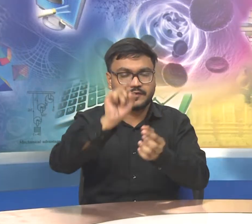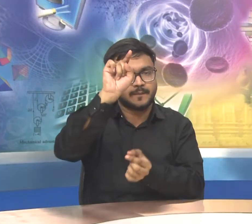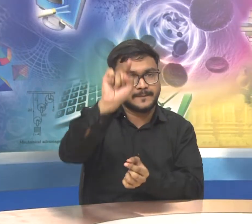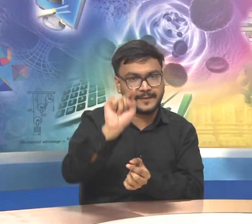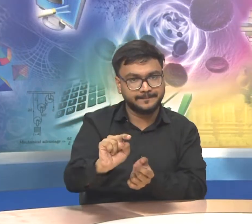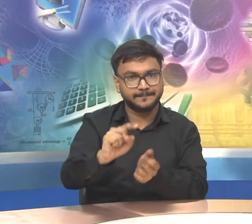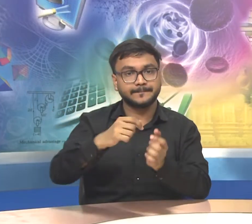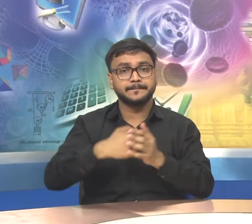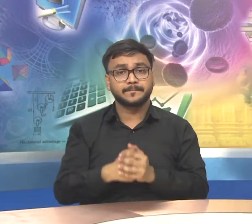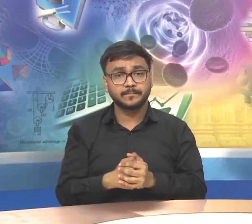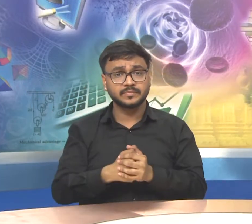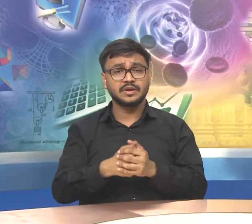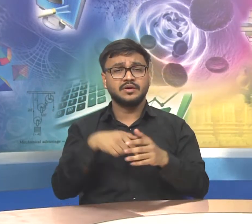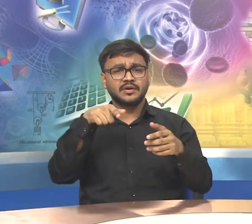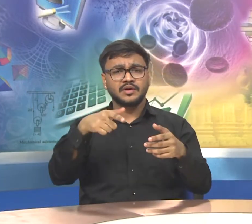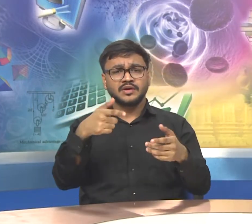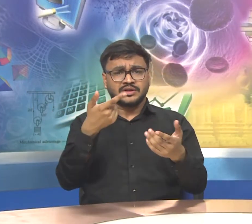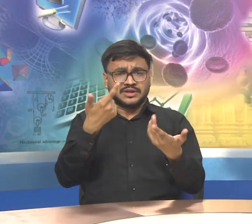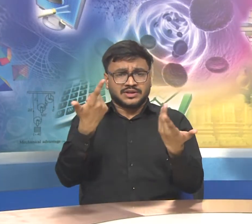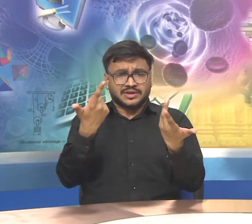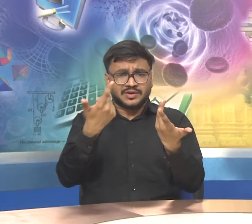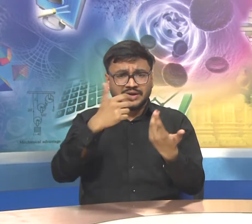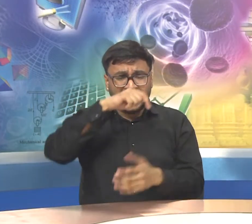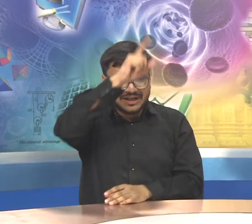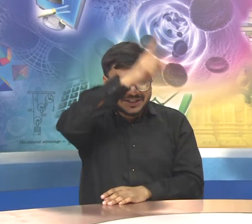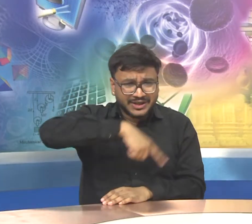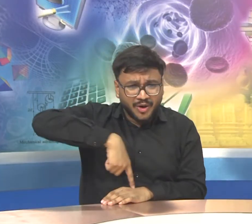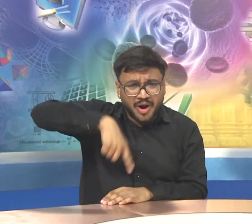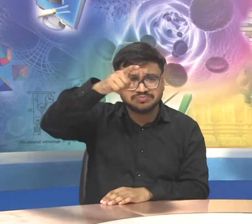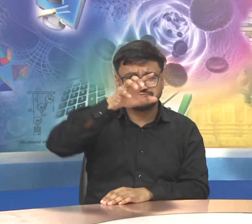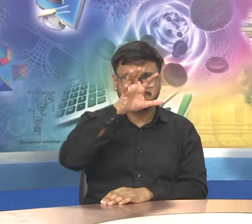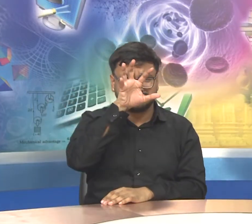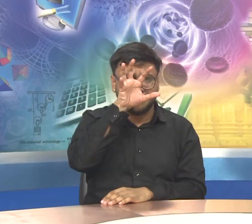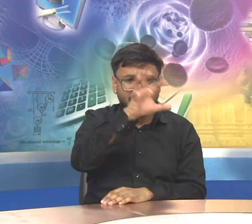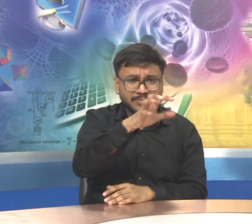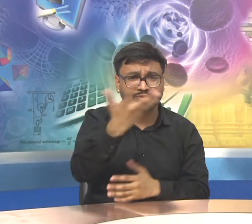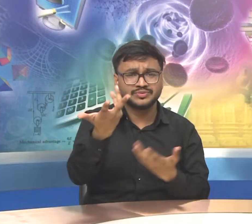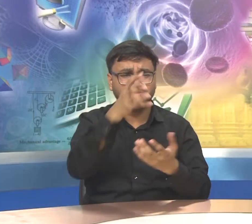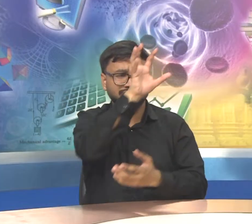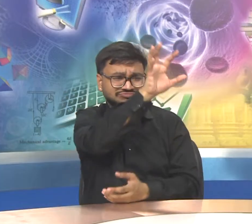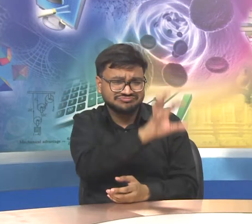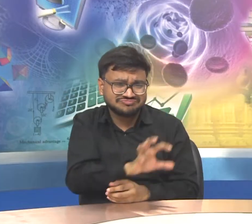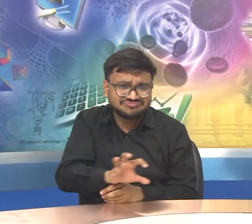Now we will learn what is appellate jurisdiction.